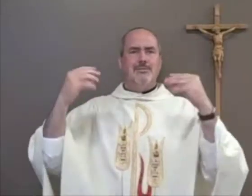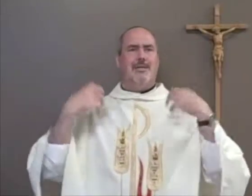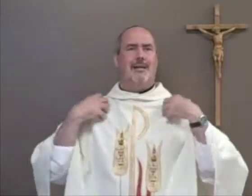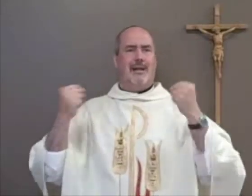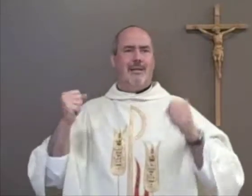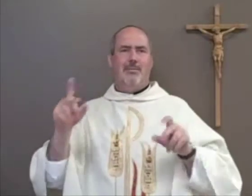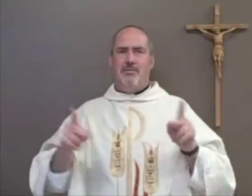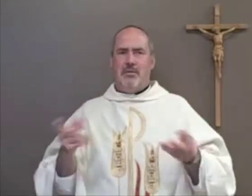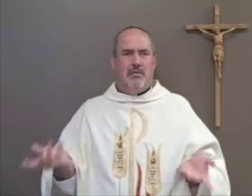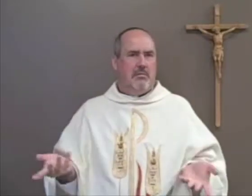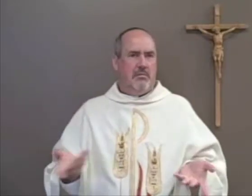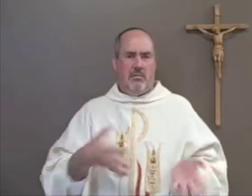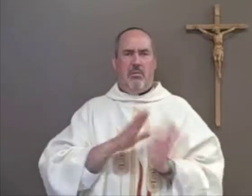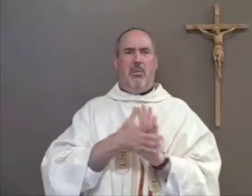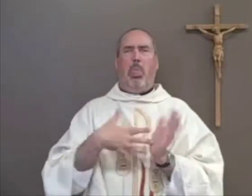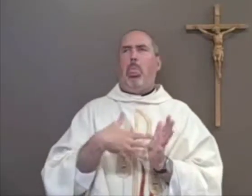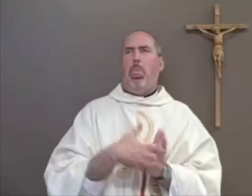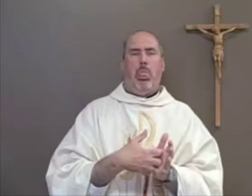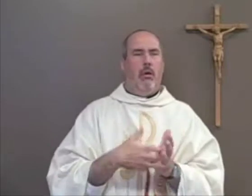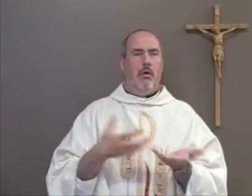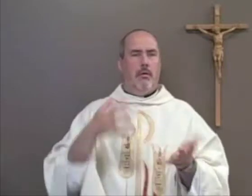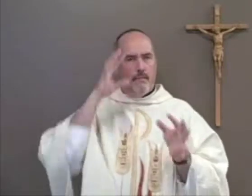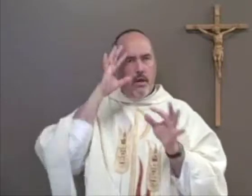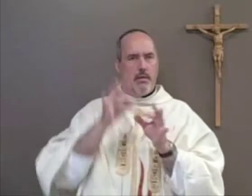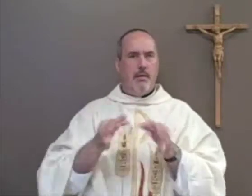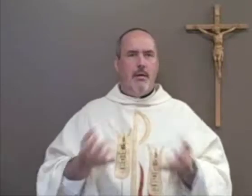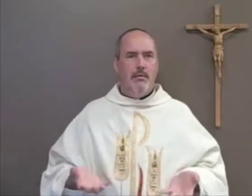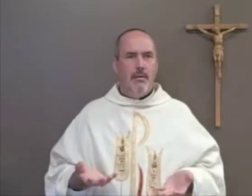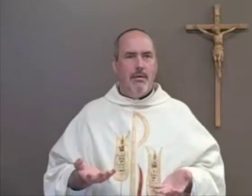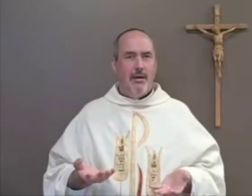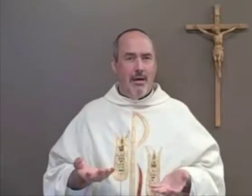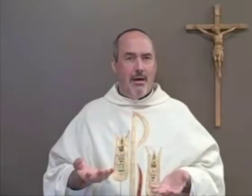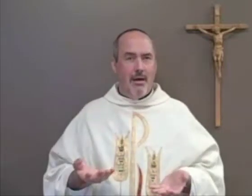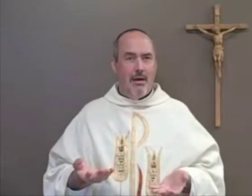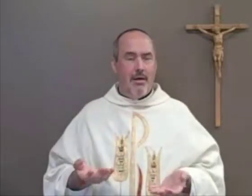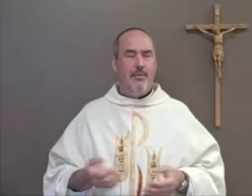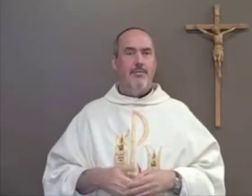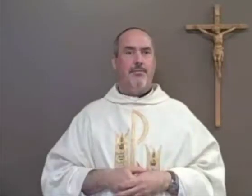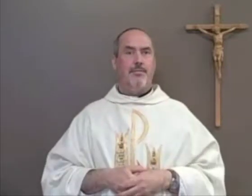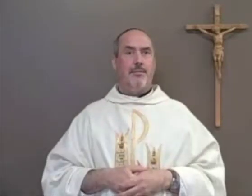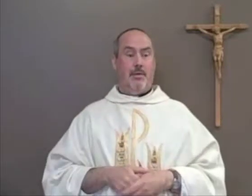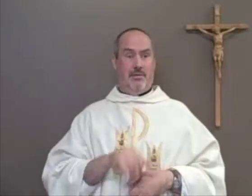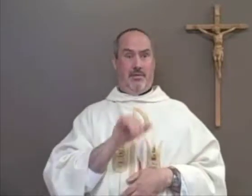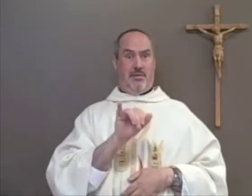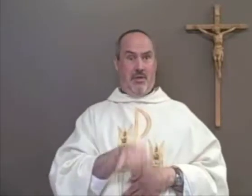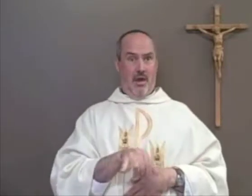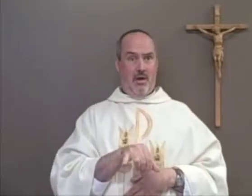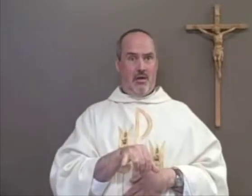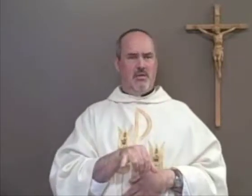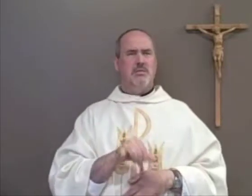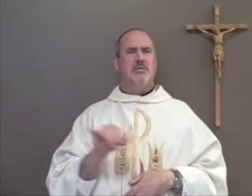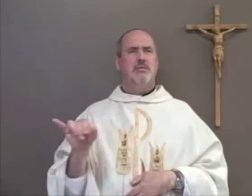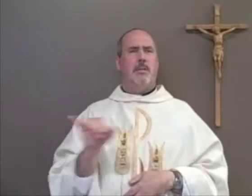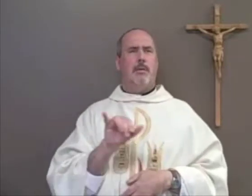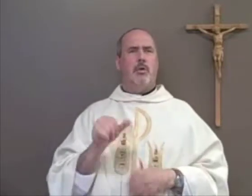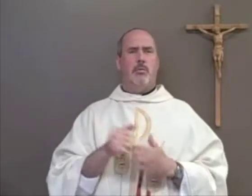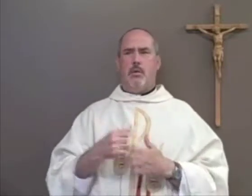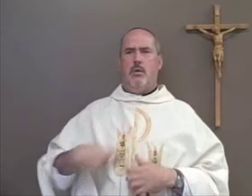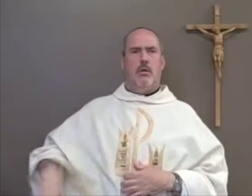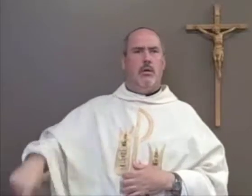travel around and preach to people and teach people and would have been quite weak in his faith. We can apply this